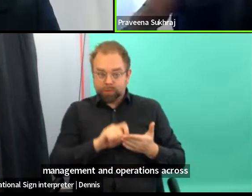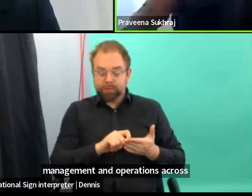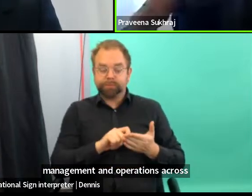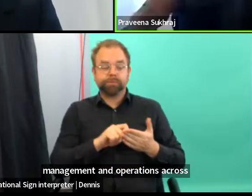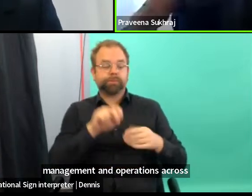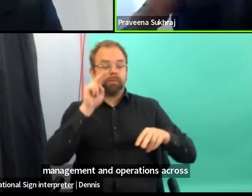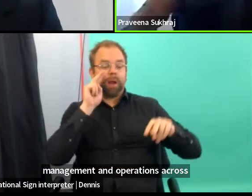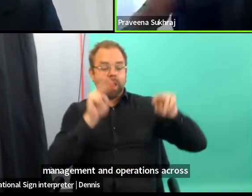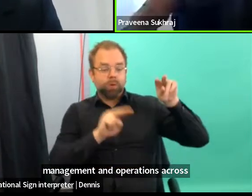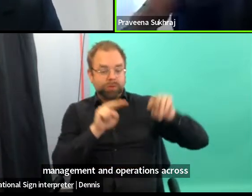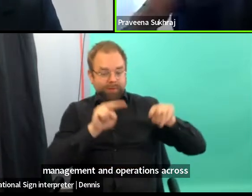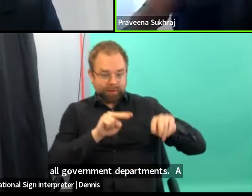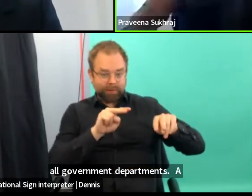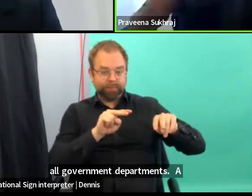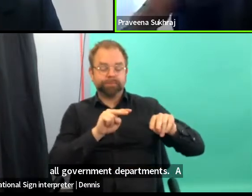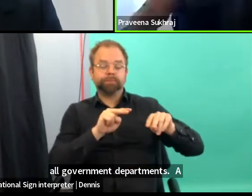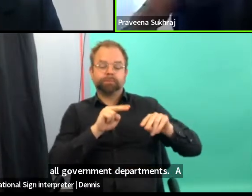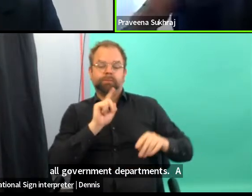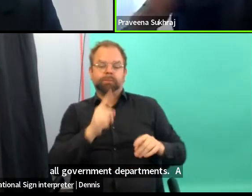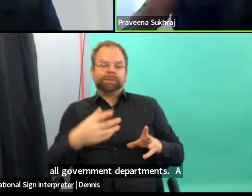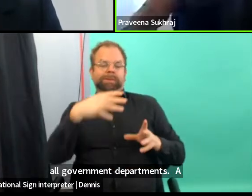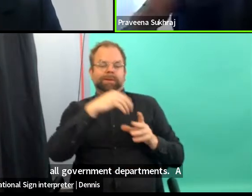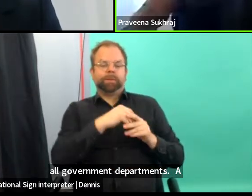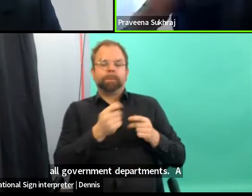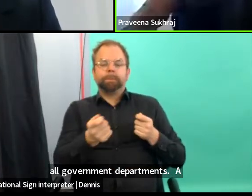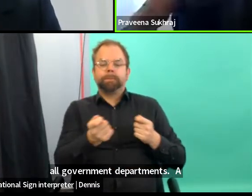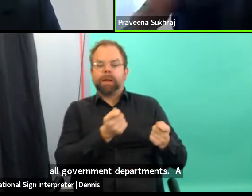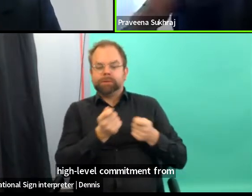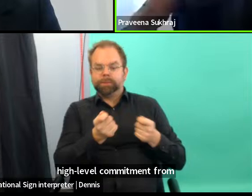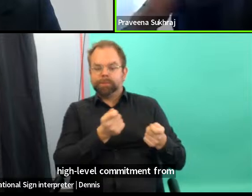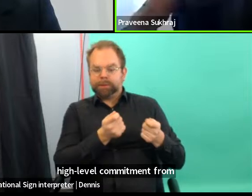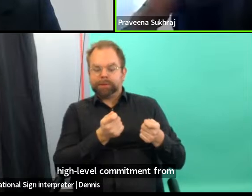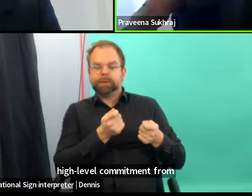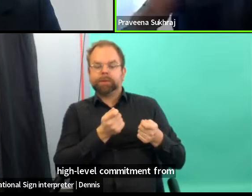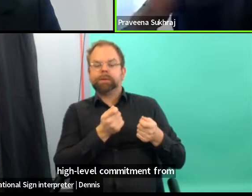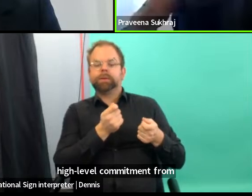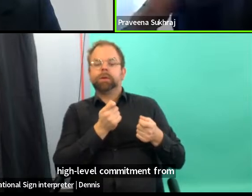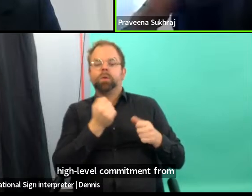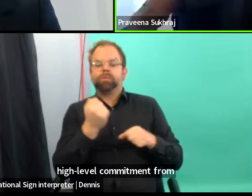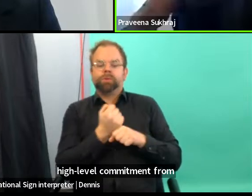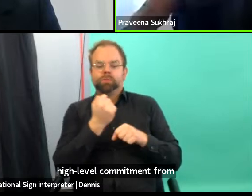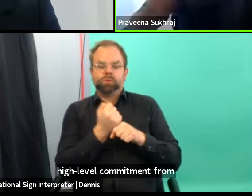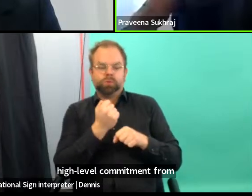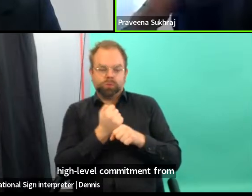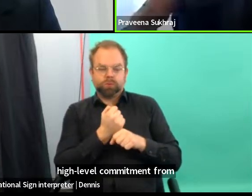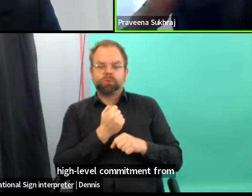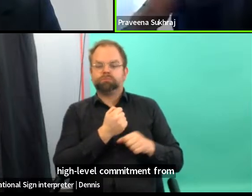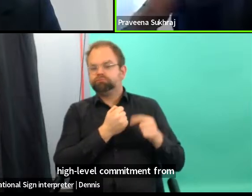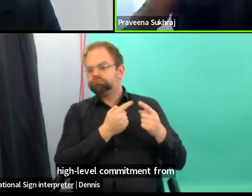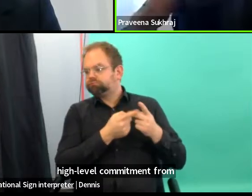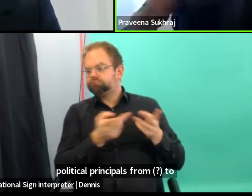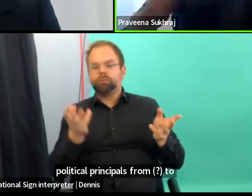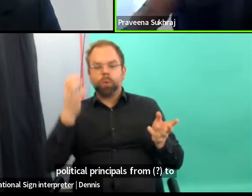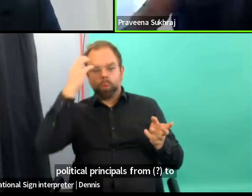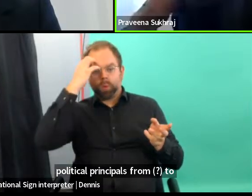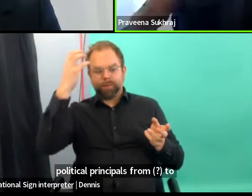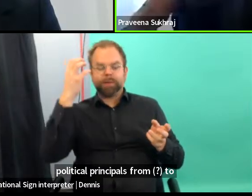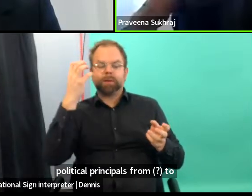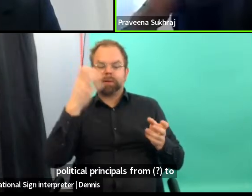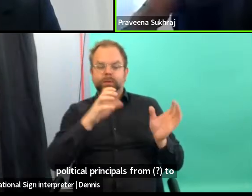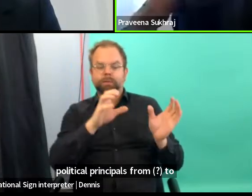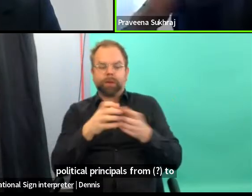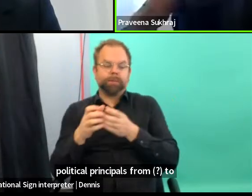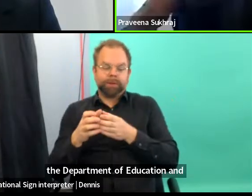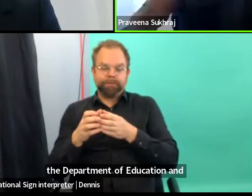commitment from political principles, from extending to the Department of Education and all other